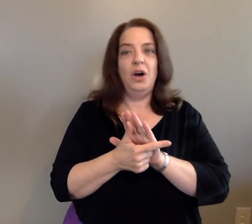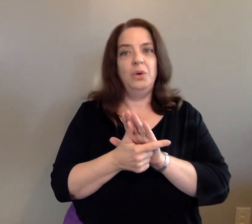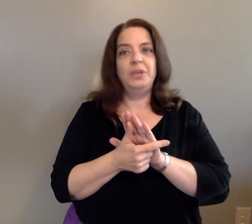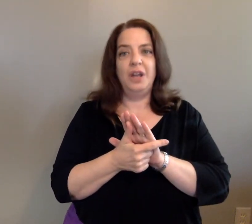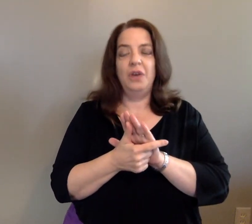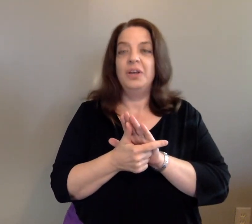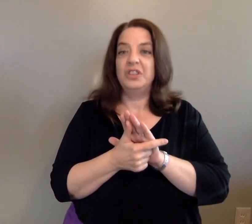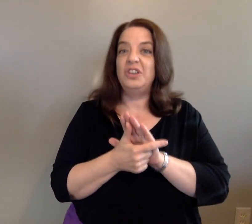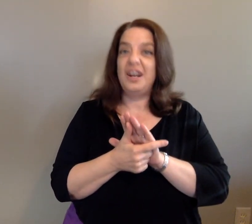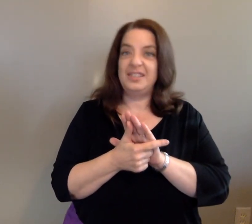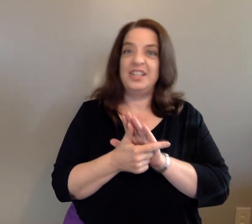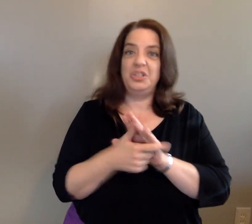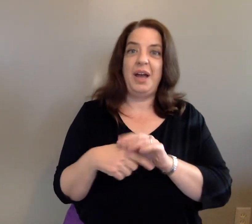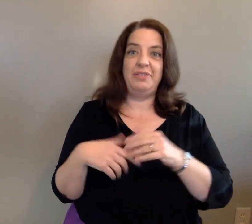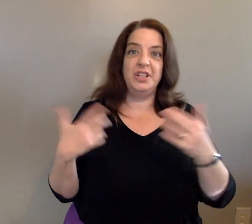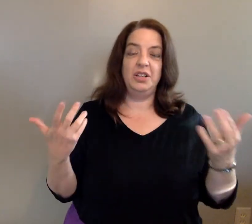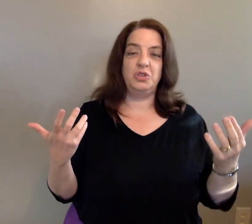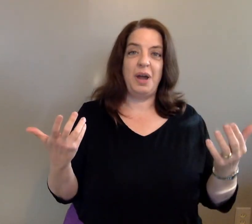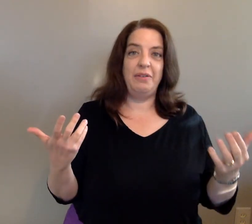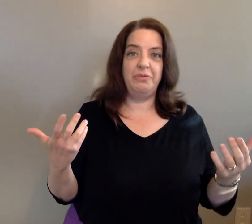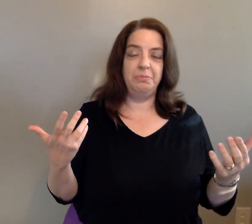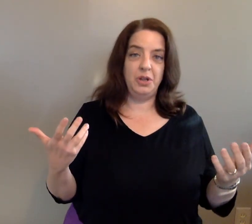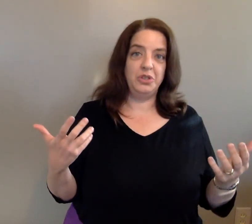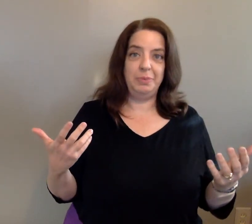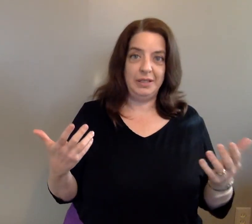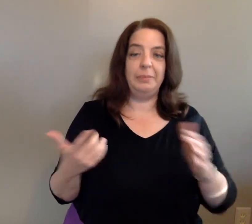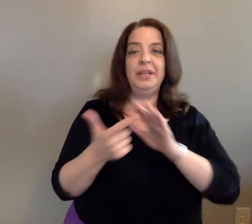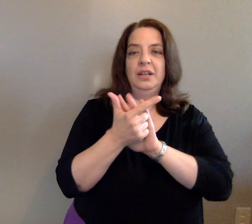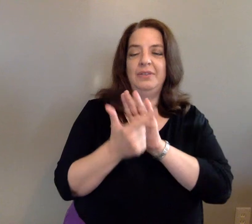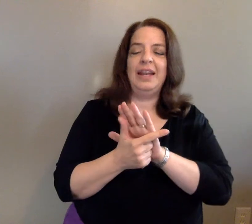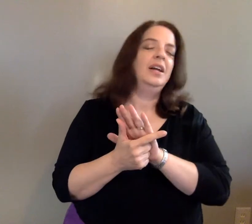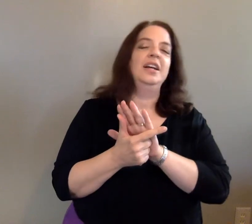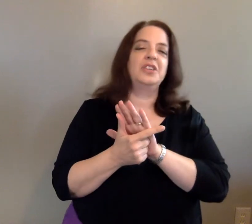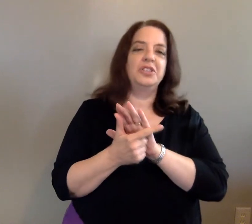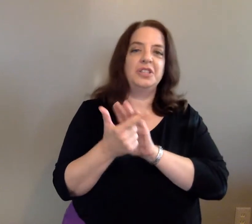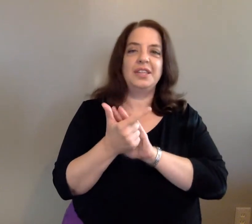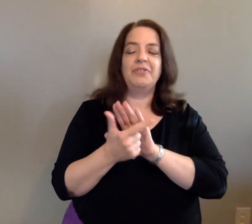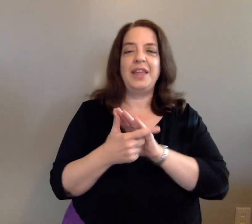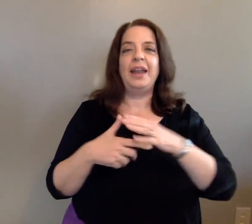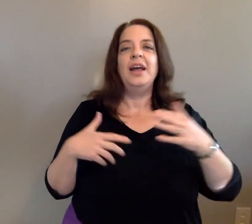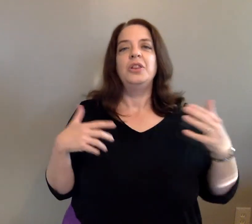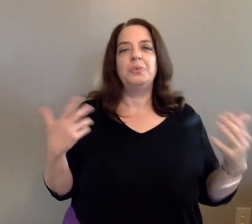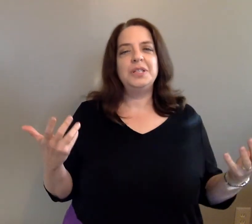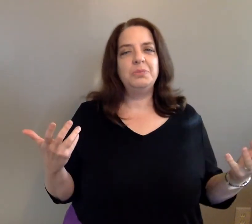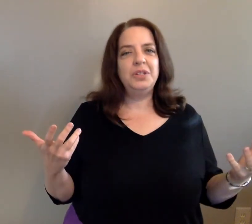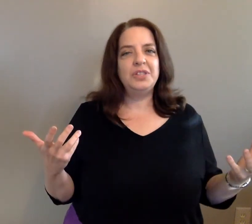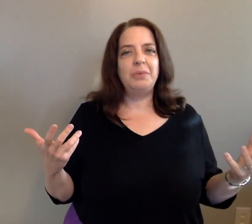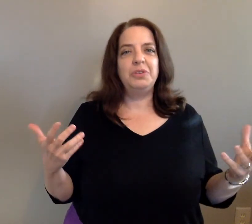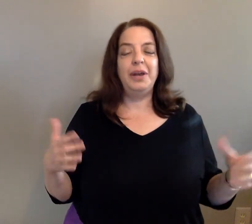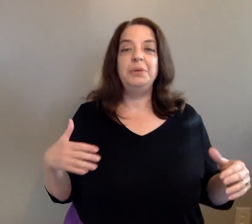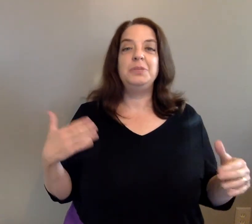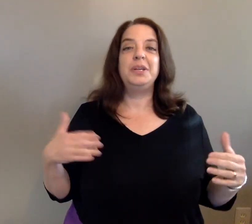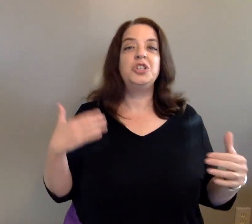you know, the law says you have to drive below the speed limit, right? That's also the sign for that. The reason we use that with families because you're